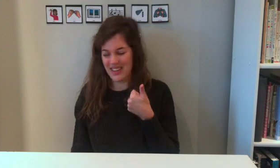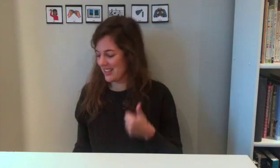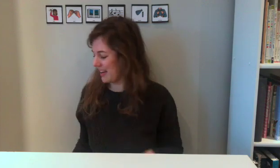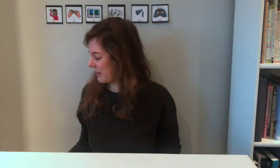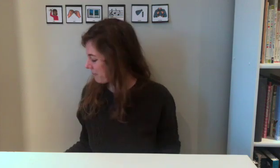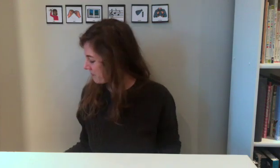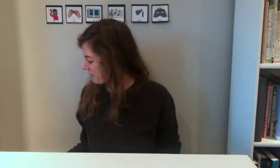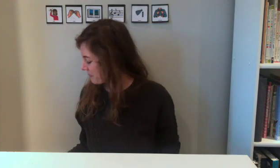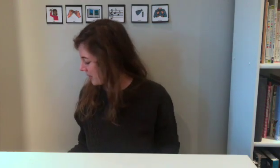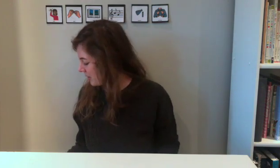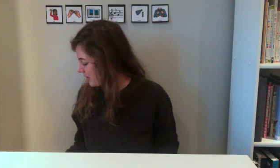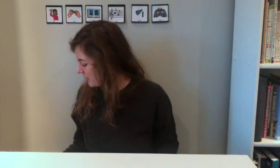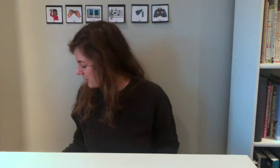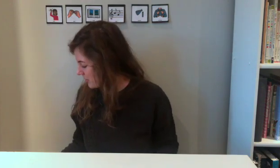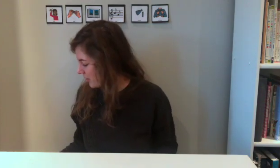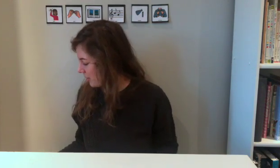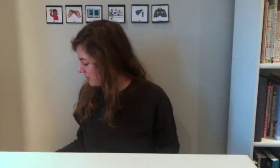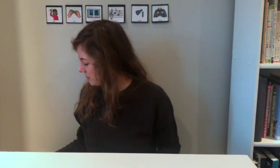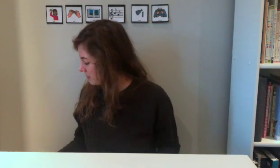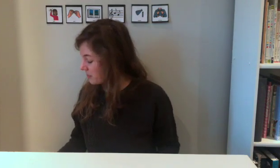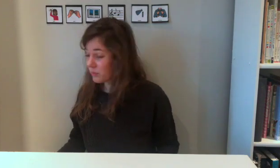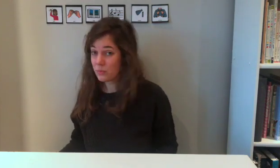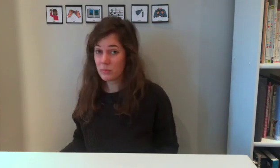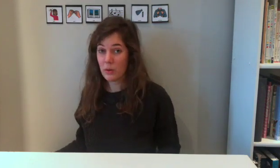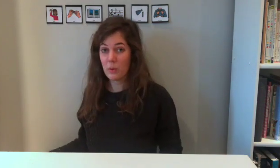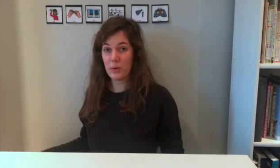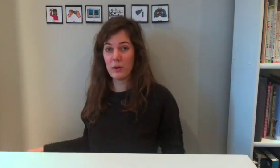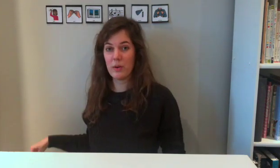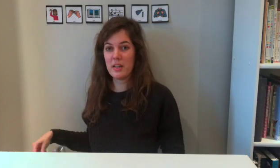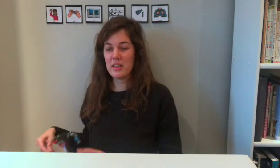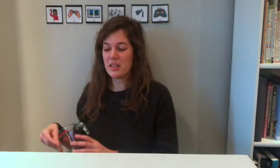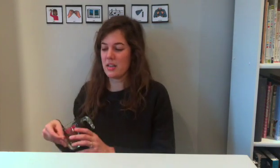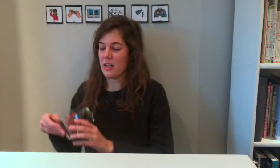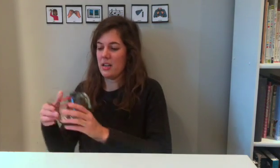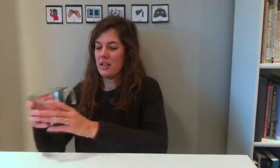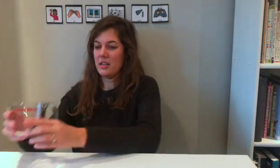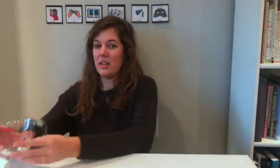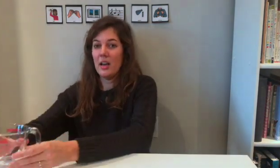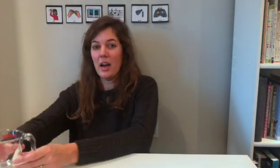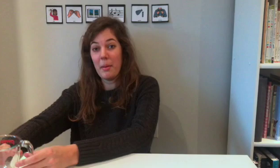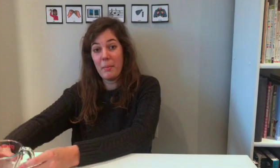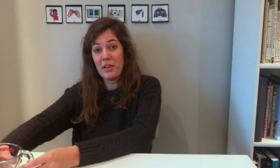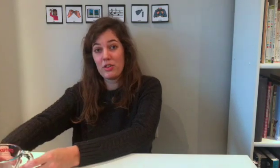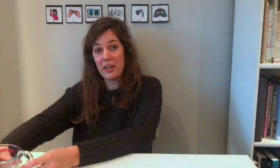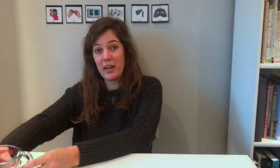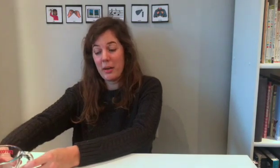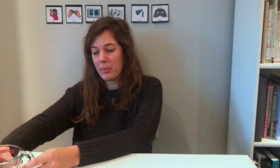idea. So, we're going to need a measuring cup